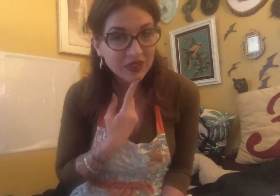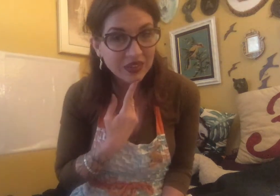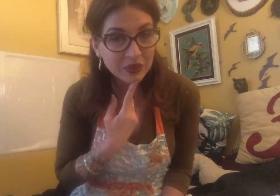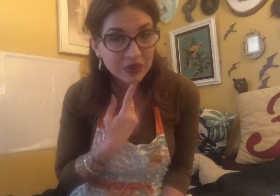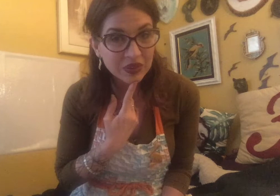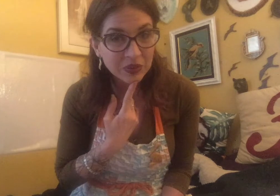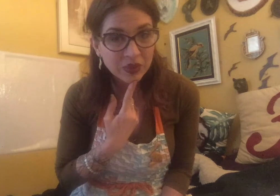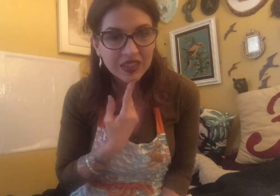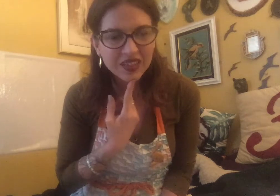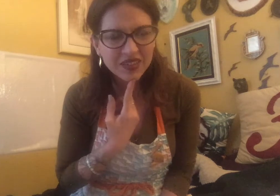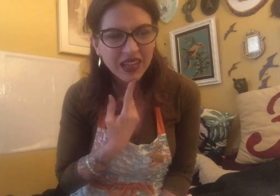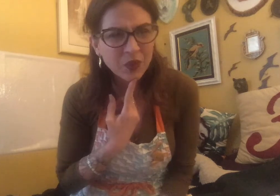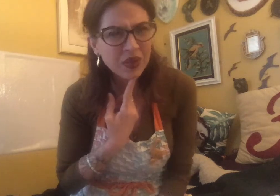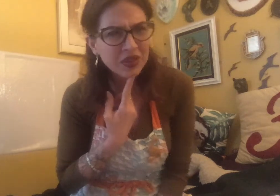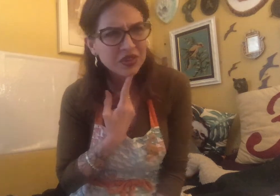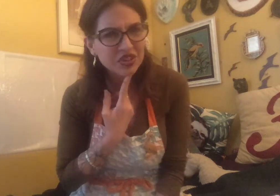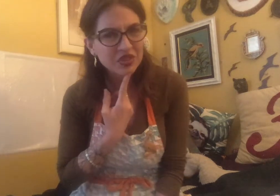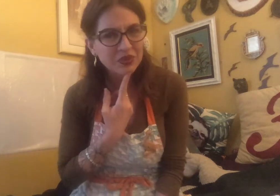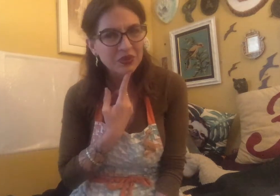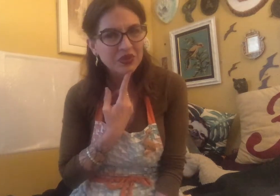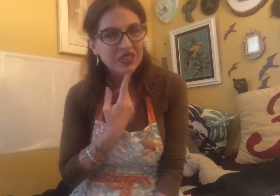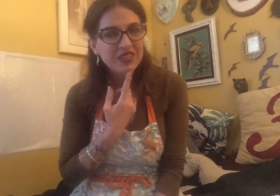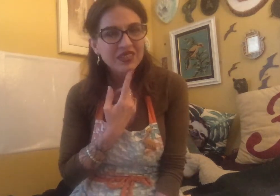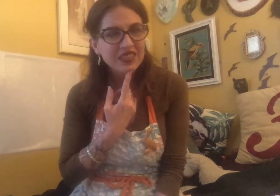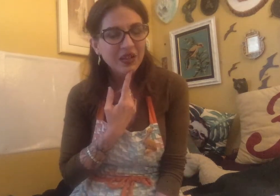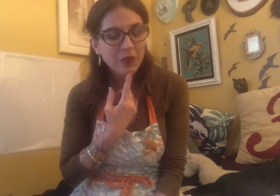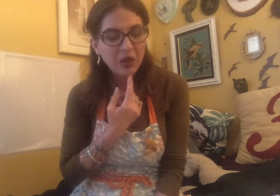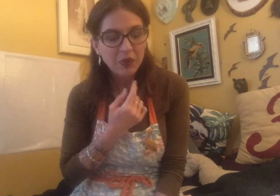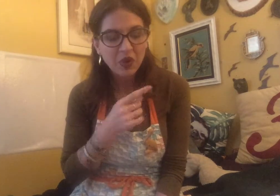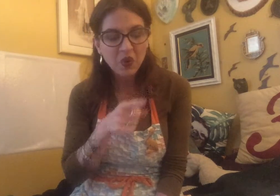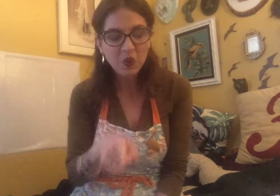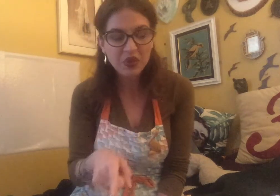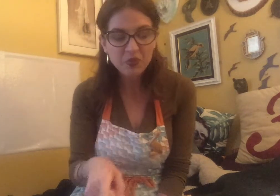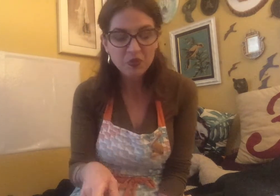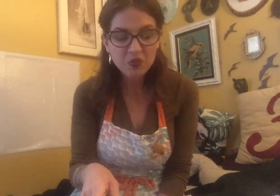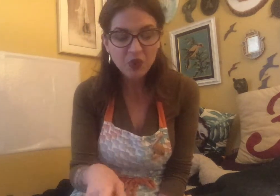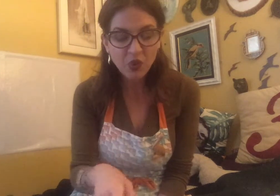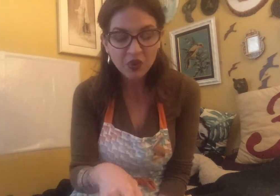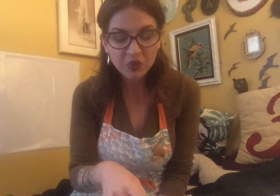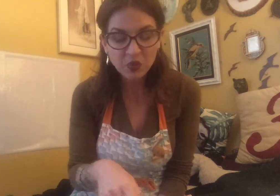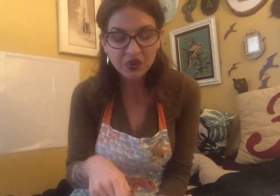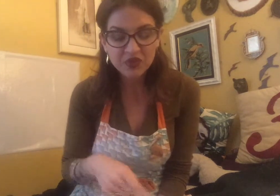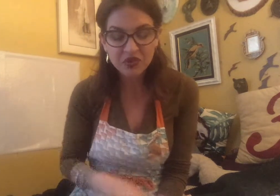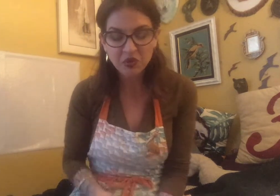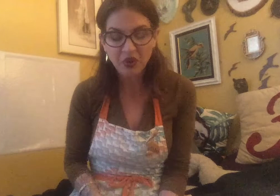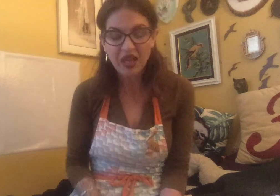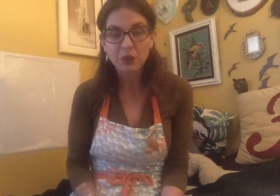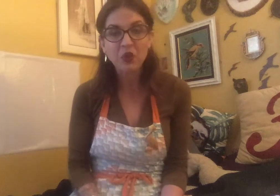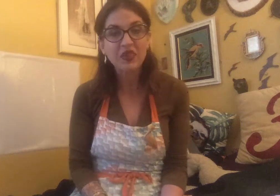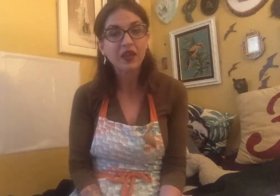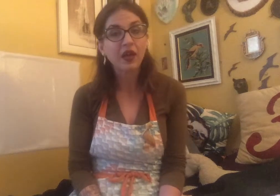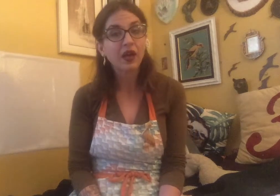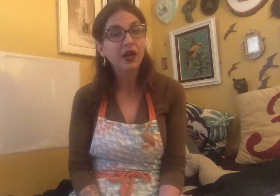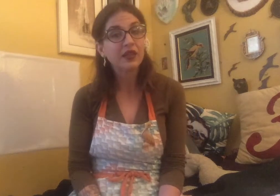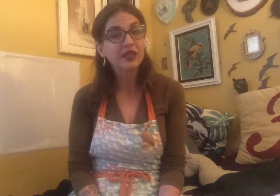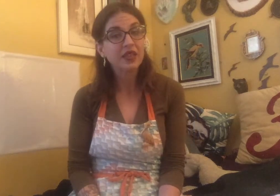little clue is I want you to come up with more words to rhyme with